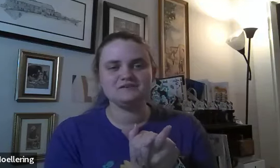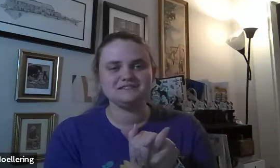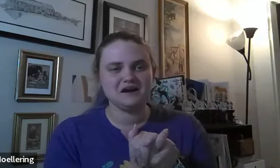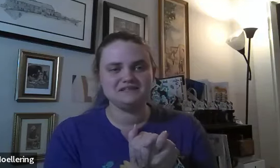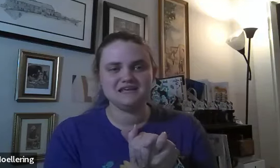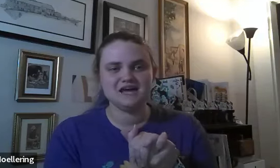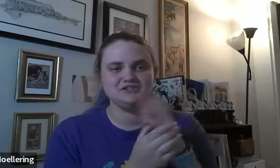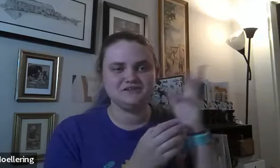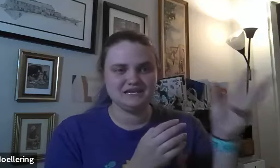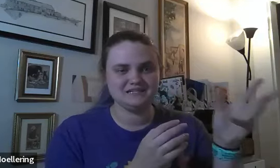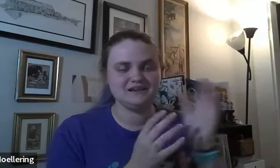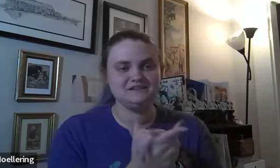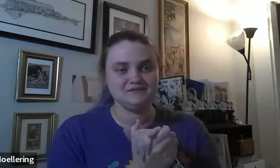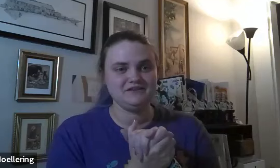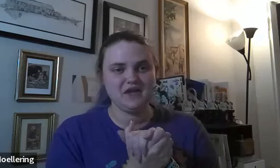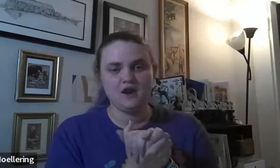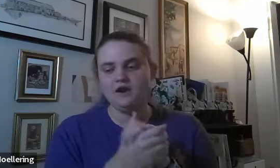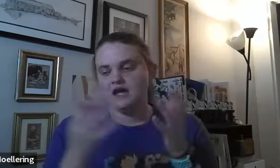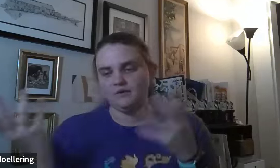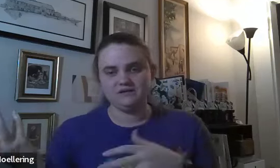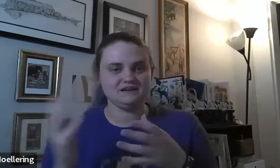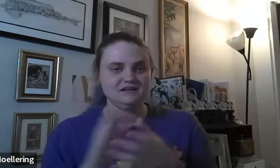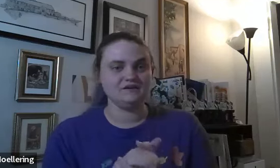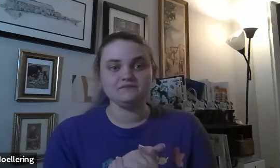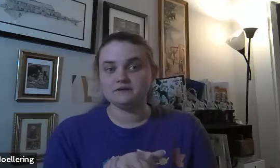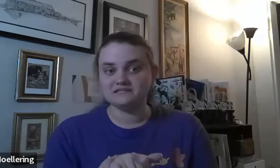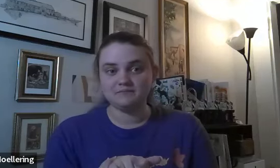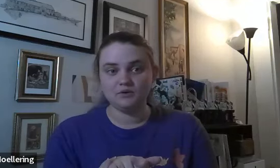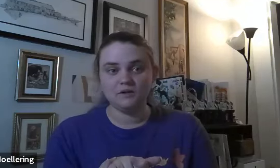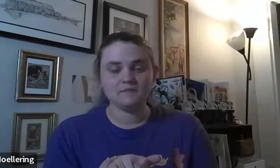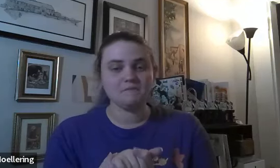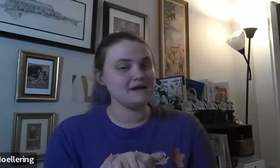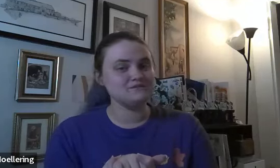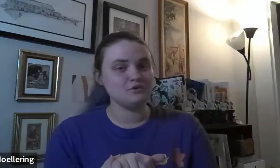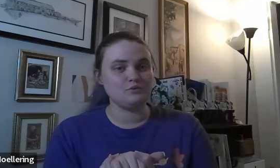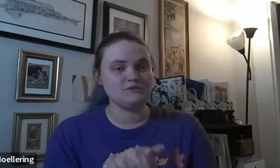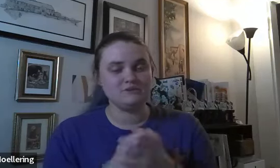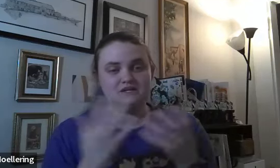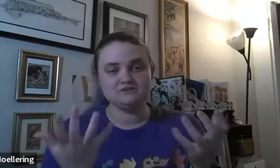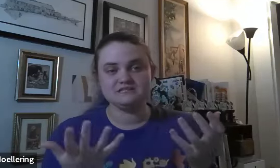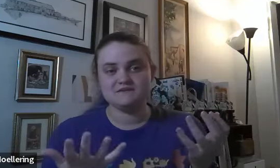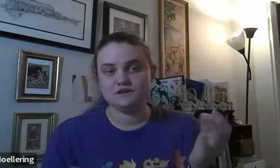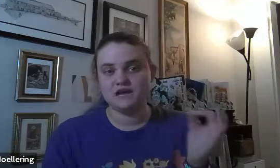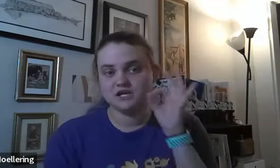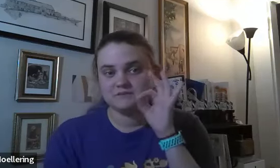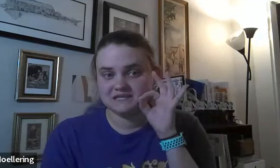out signs that they sign differently there and we sign here. Like, for example, at my school, that we use the sign for ketchup is